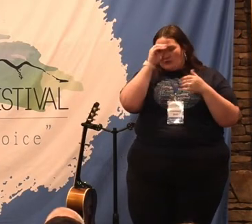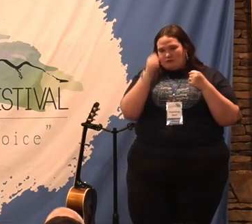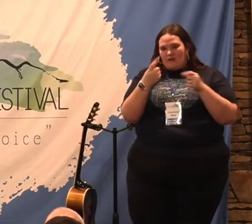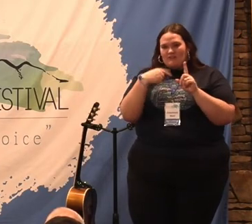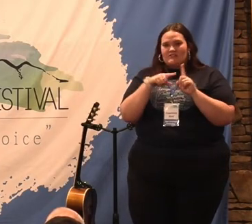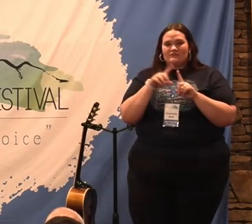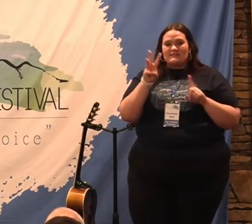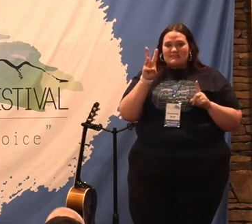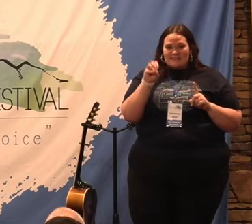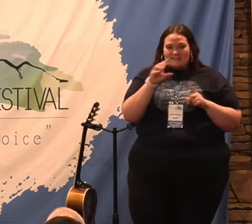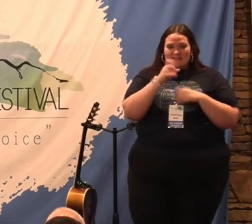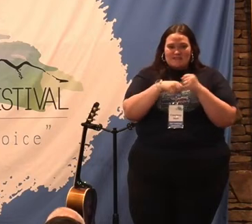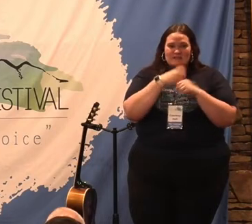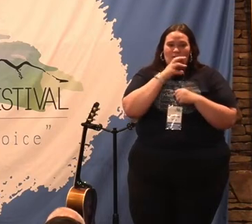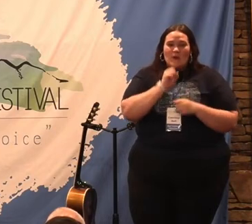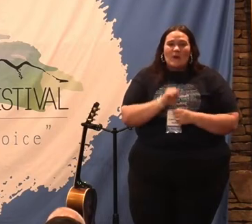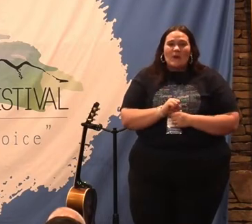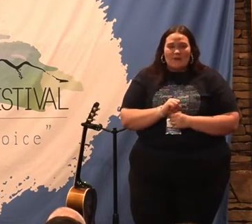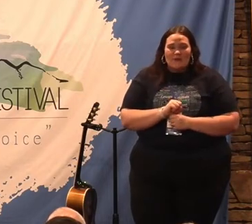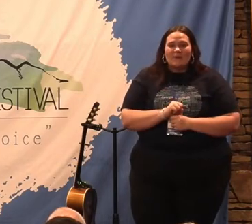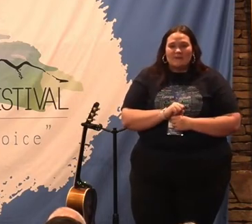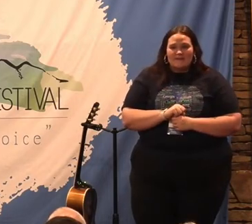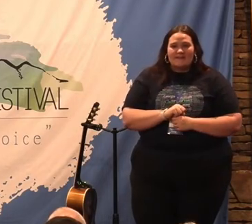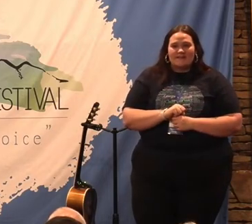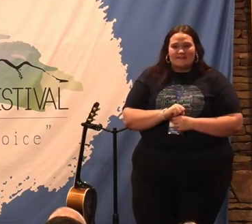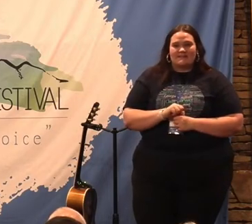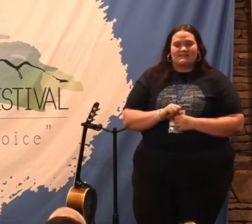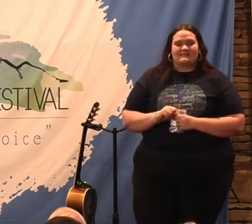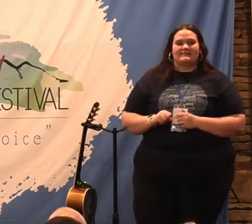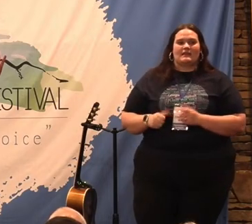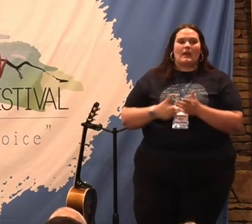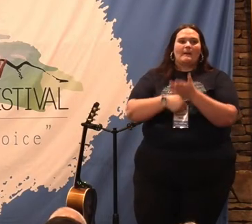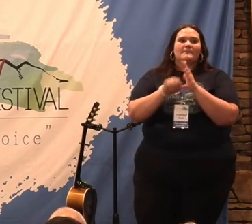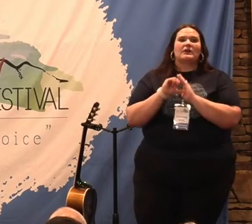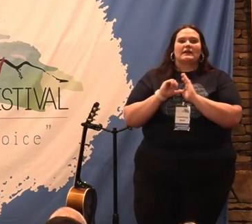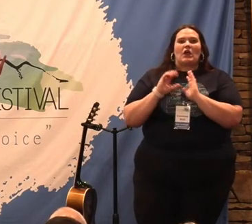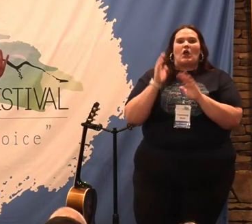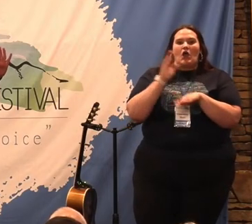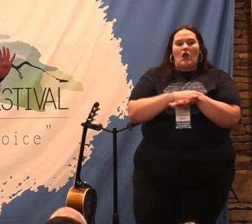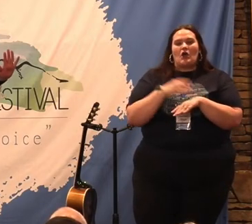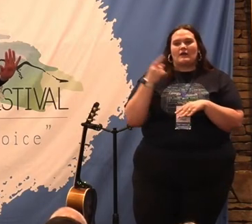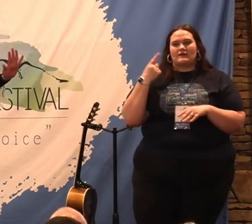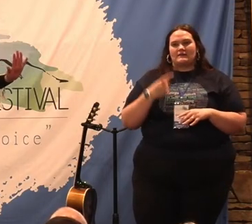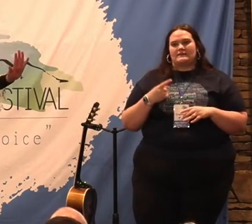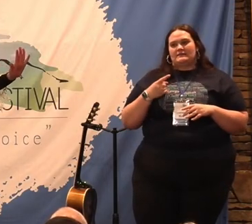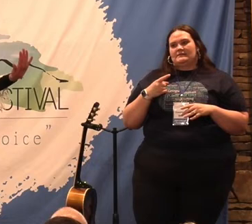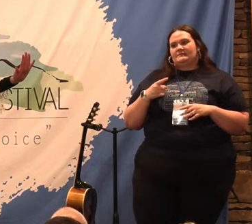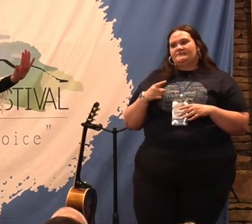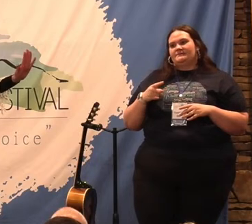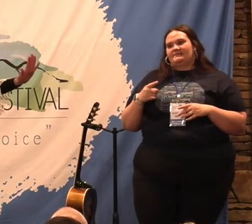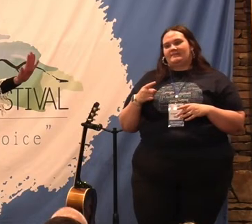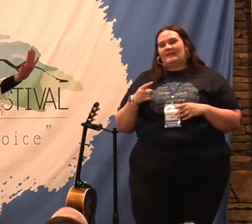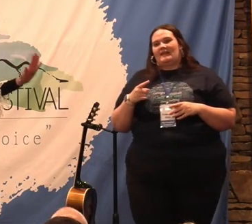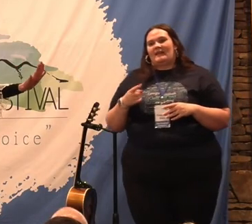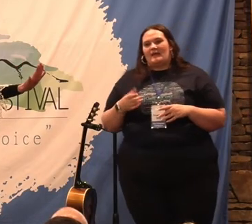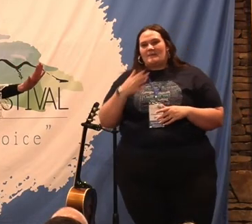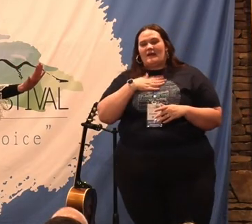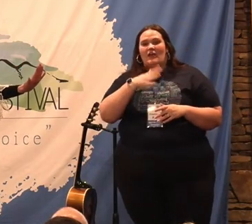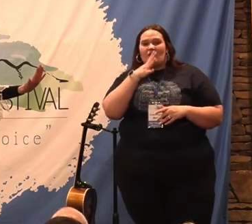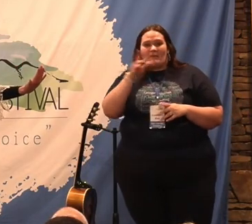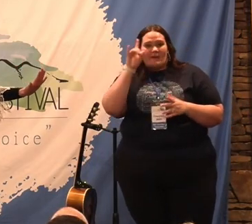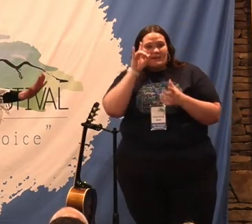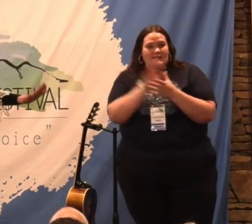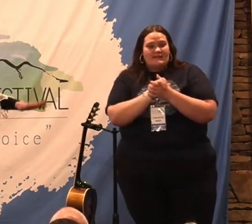old. It imprinted her on her that the speed limit was whatever age you were at the time.